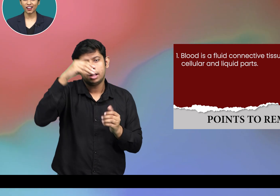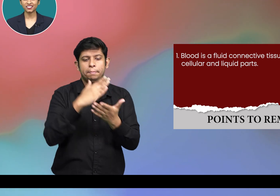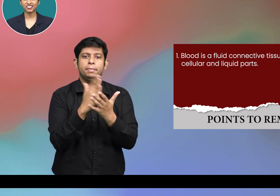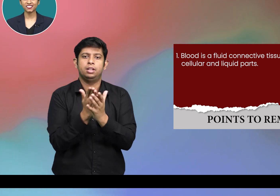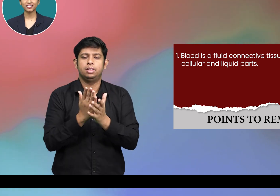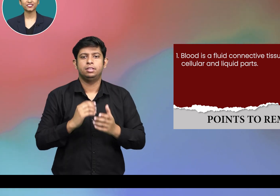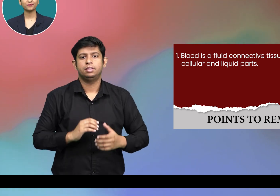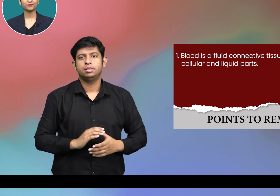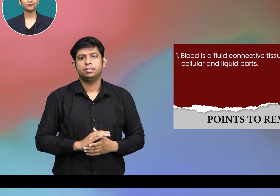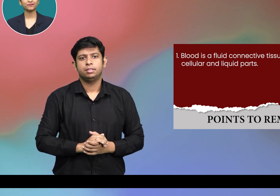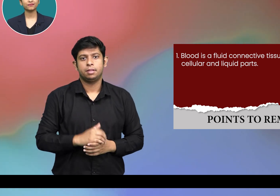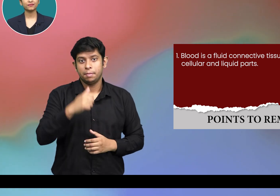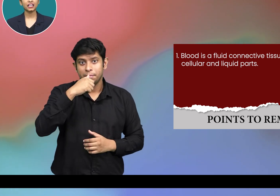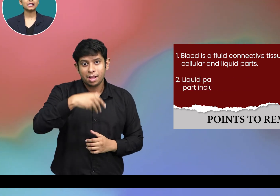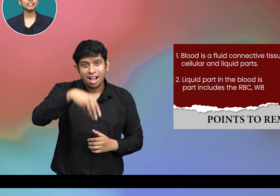liquid parts.